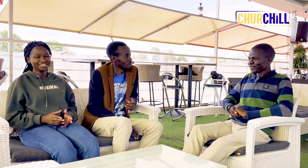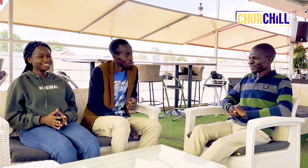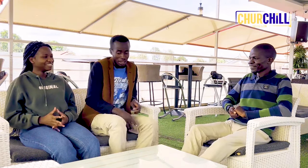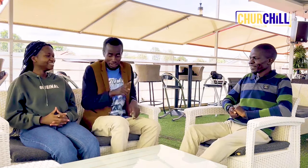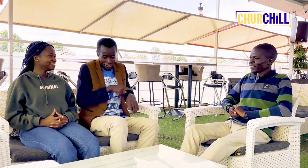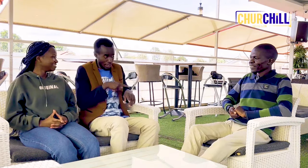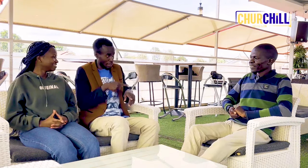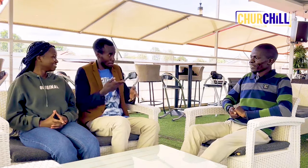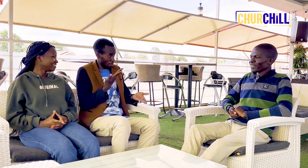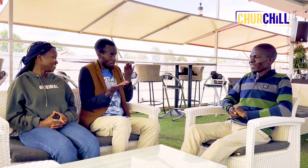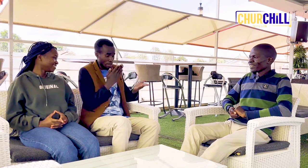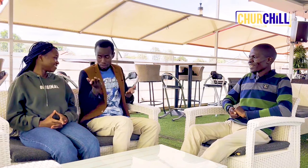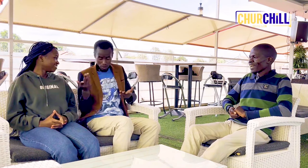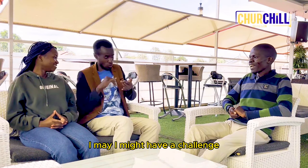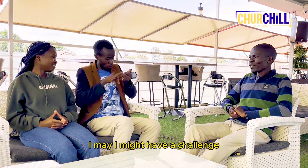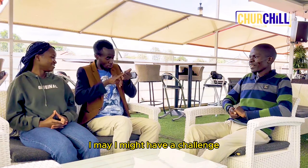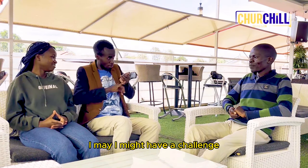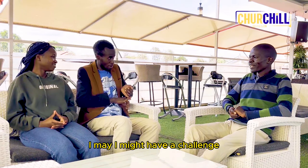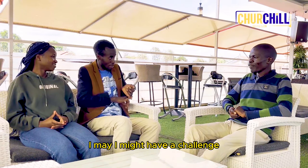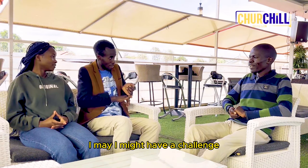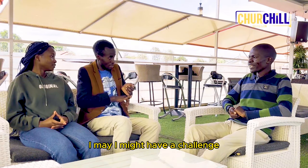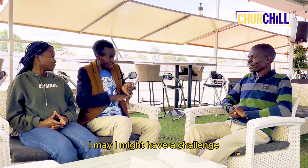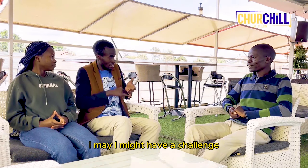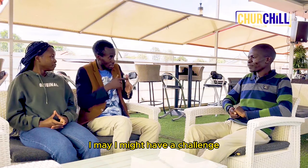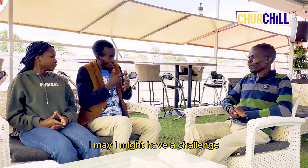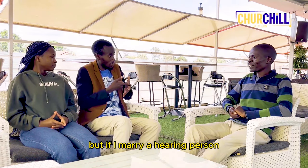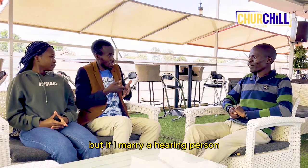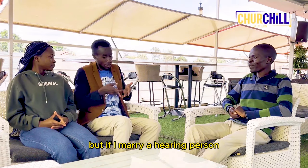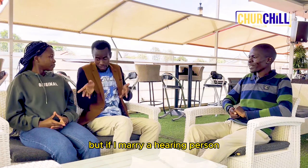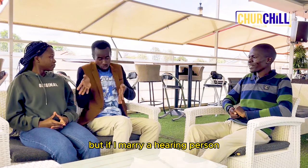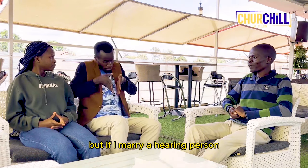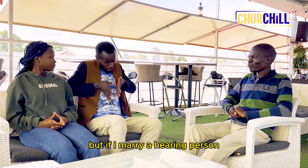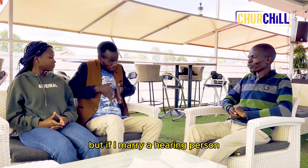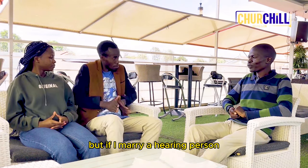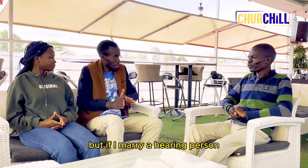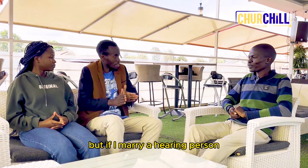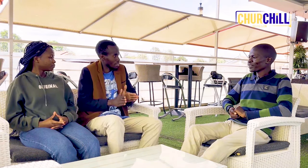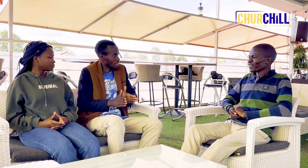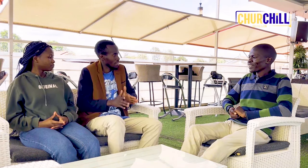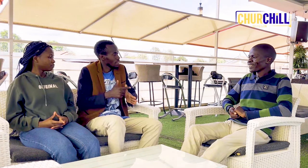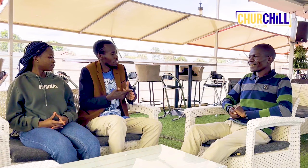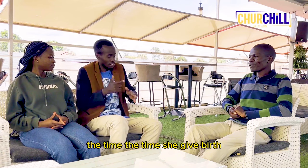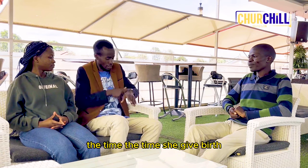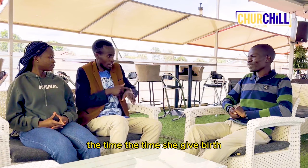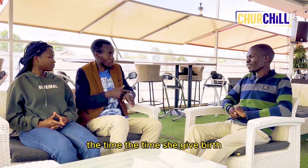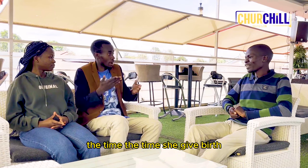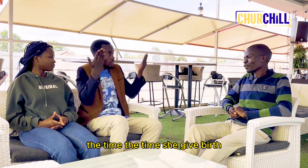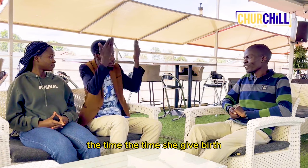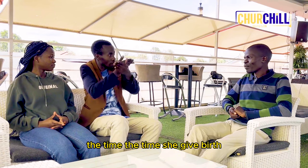I may, I might have a challenge. But, if I marry a hearing person, the time she gives